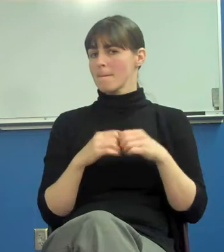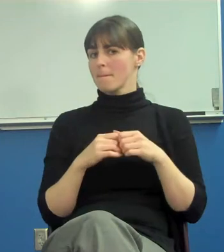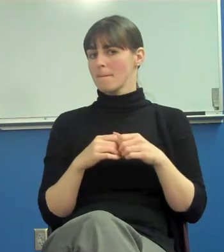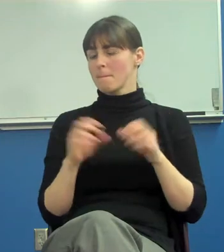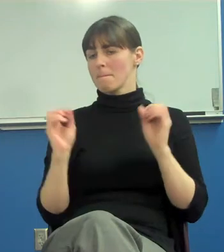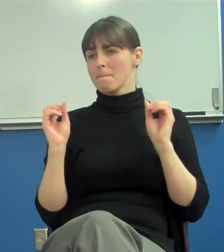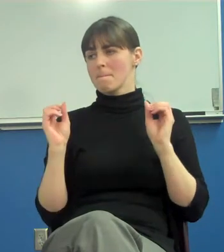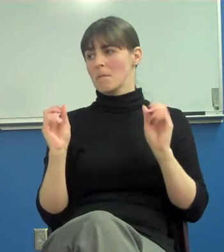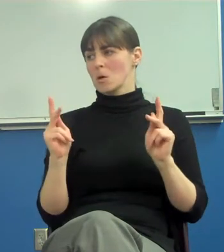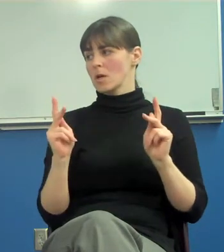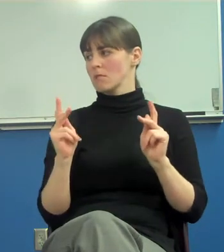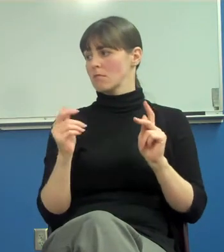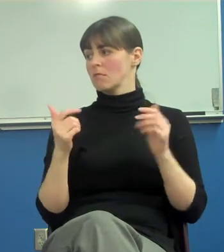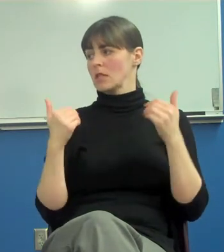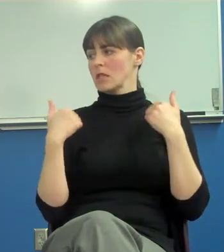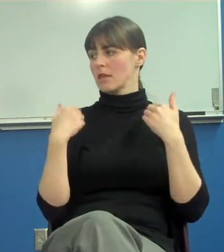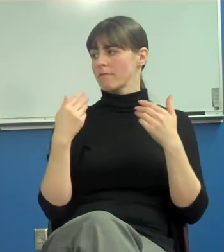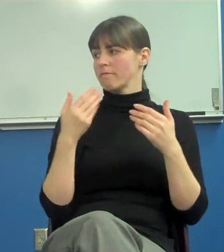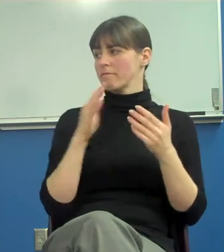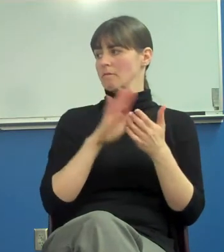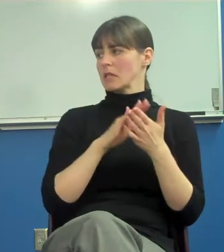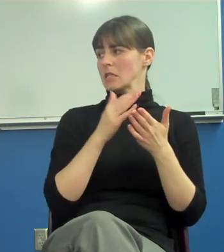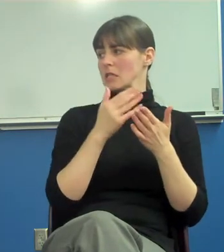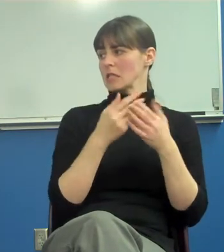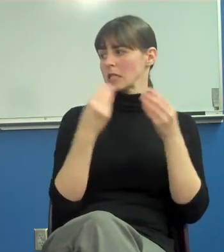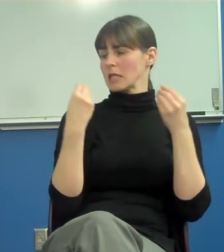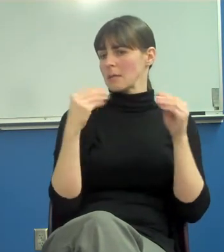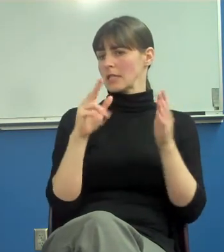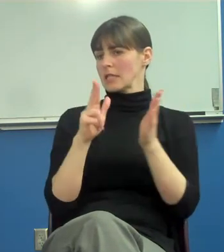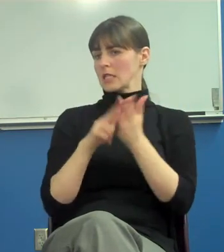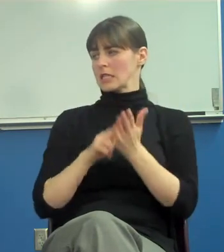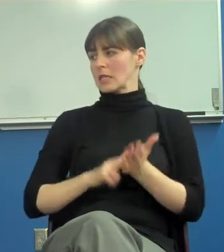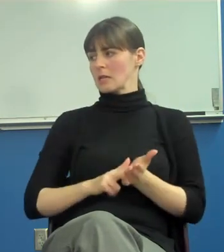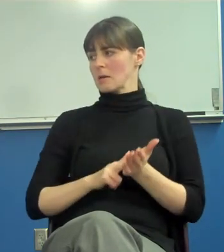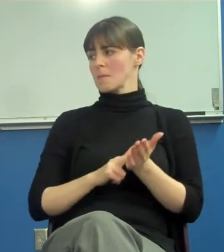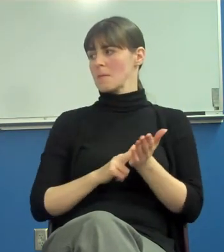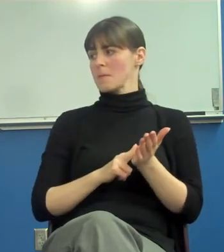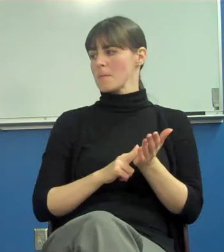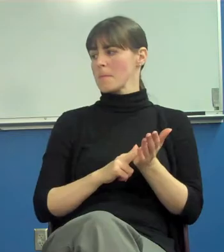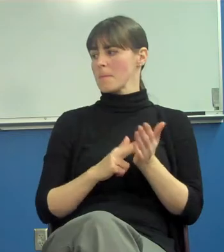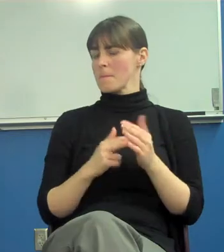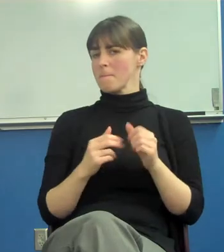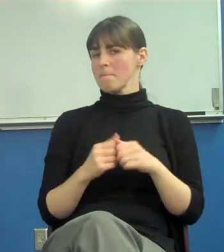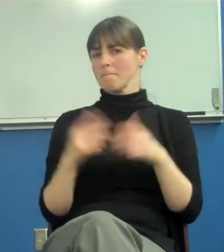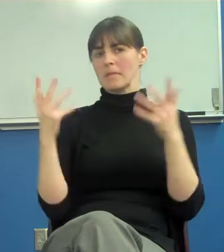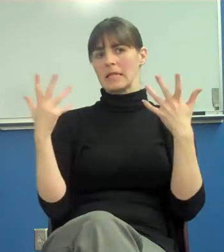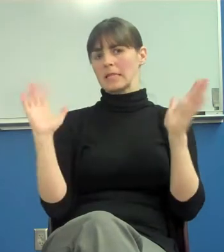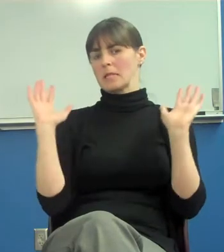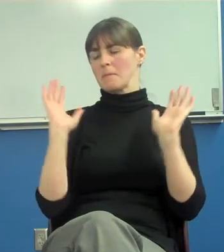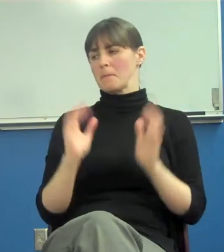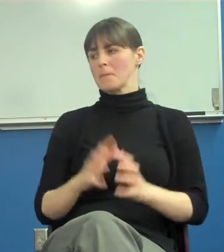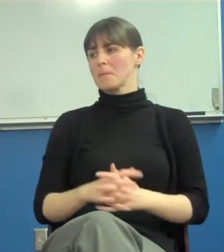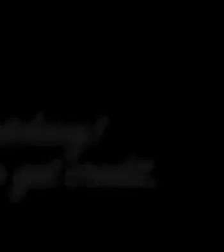Okay, I have the bake sale sign-up sheet, and that is all.